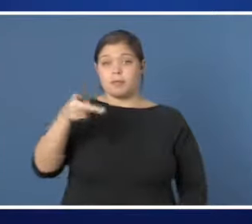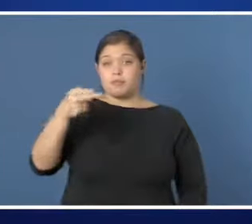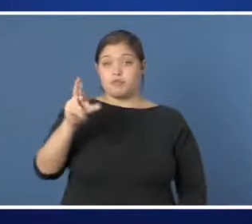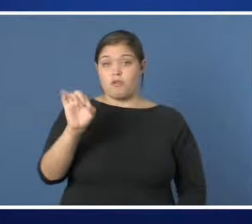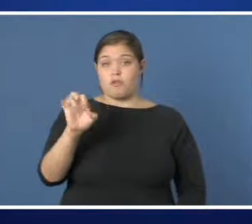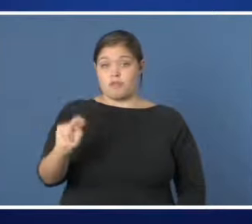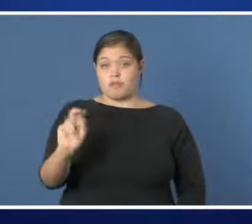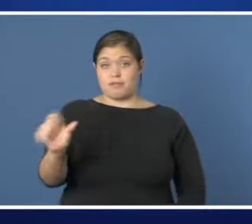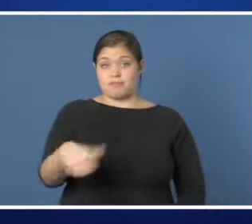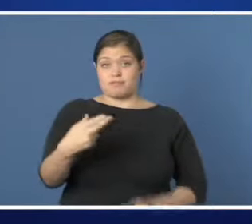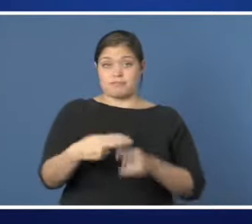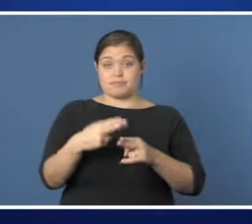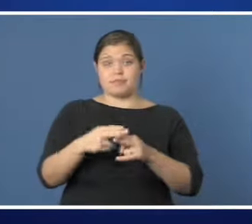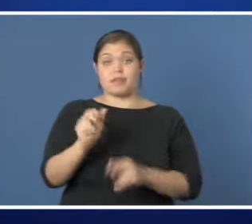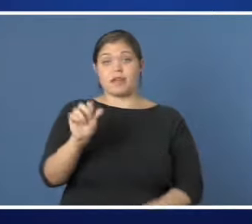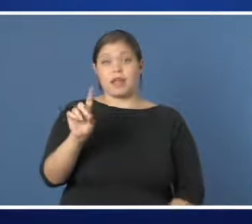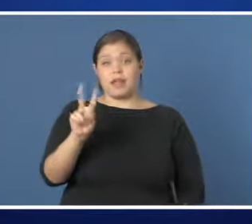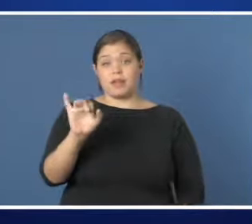ibuprofen,